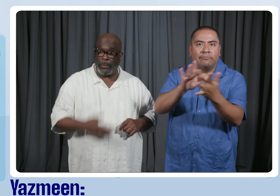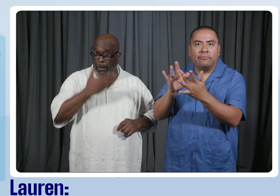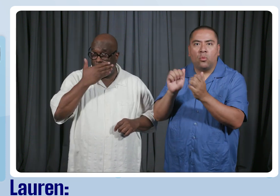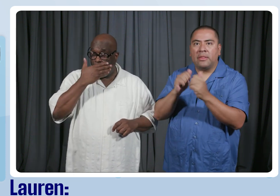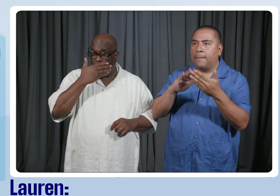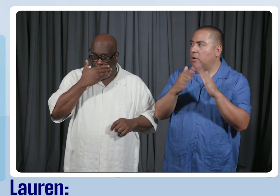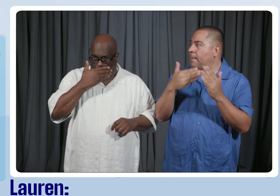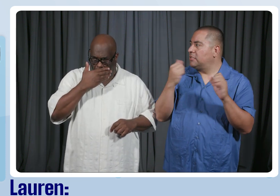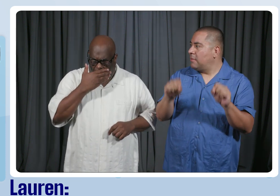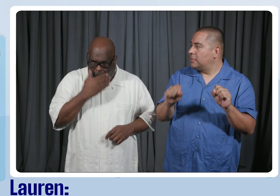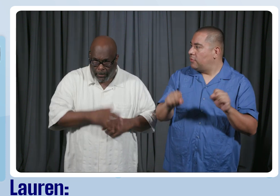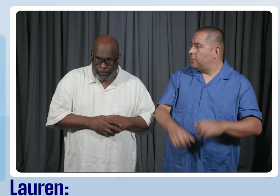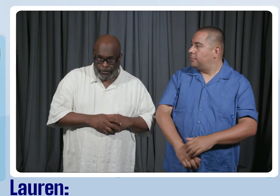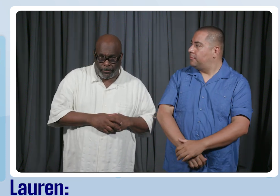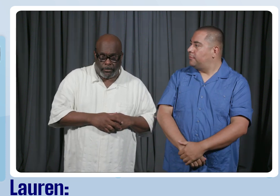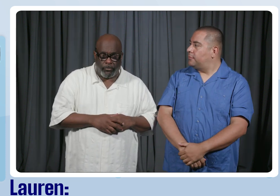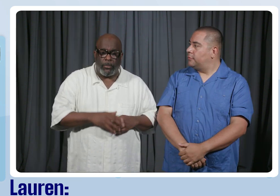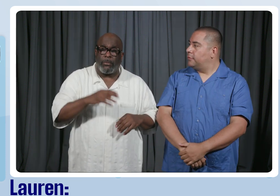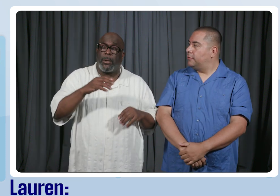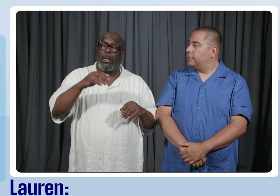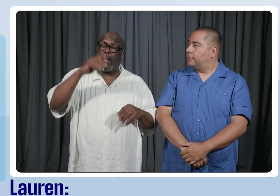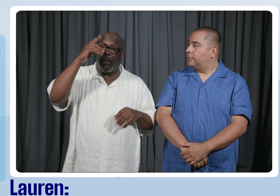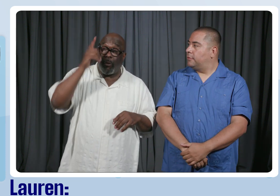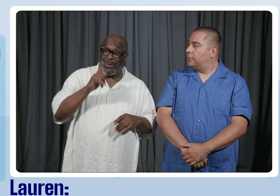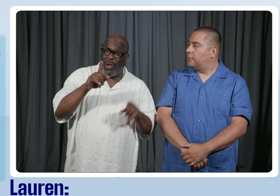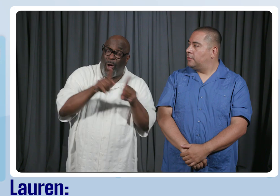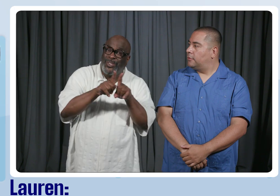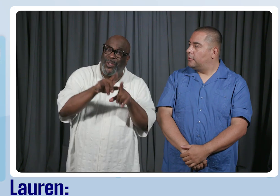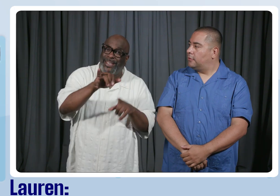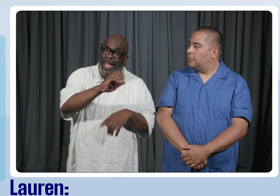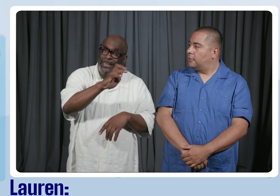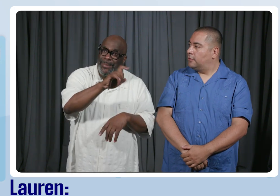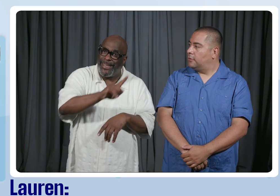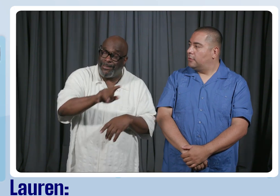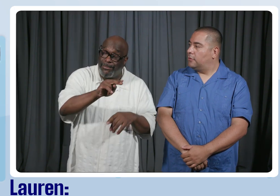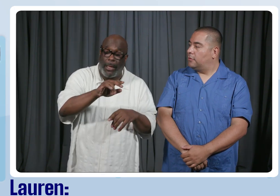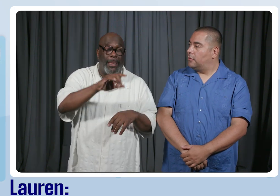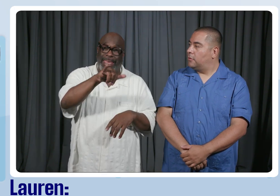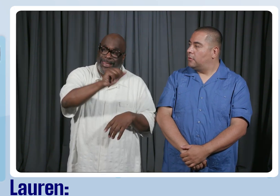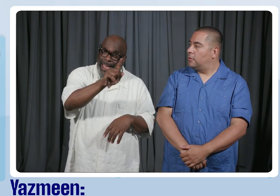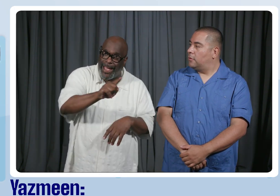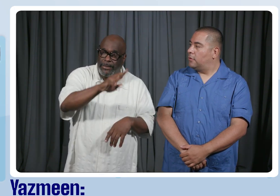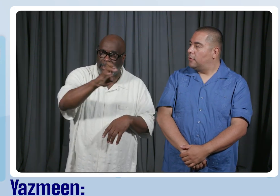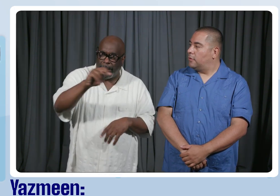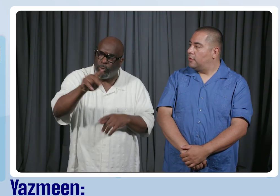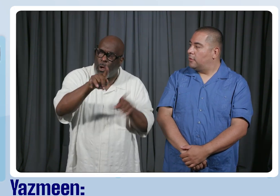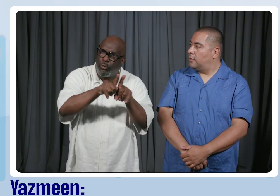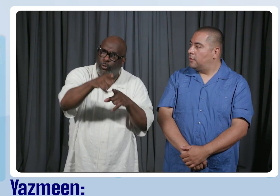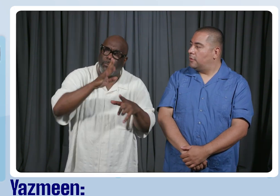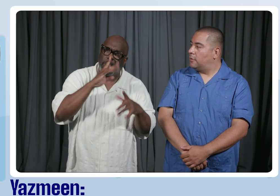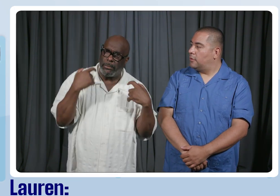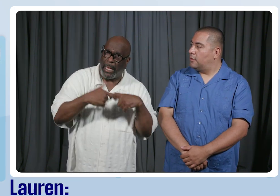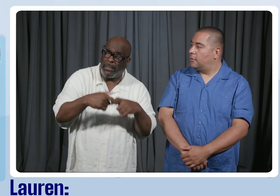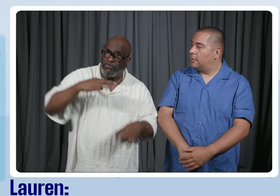possible. Yeah, and Yazmeen, you also speak Spanish. Yes. So that must be a huge asset as well in the field. Absolutely. It